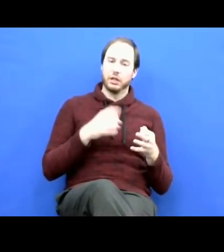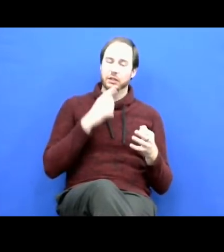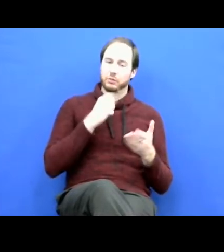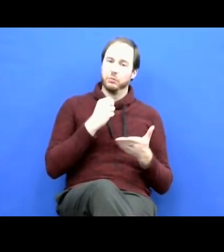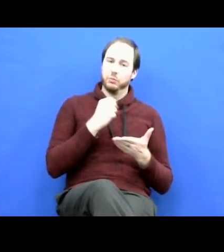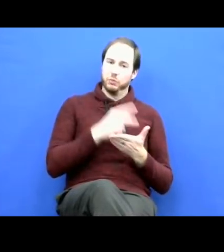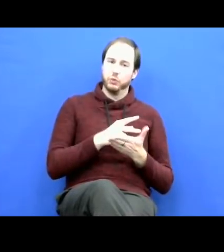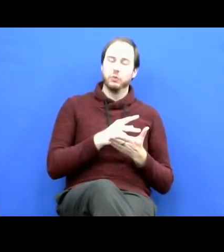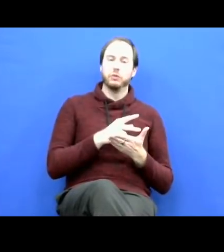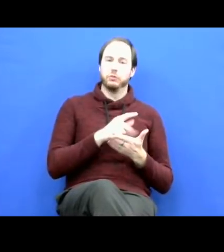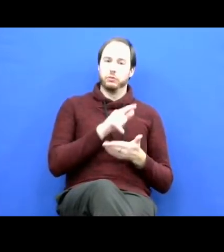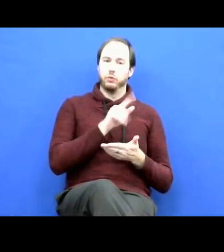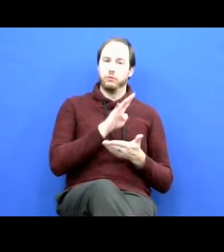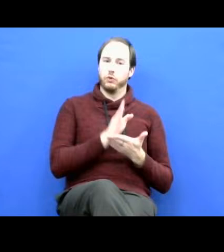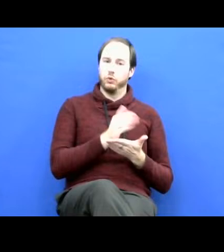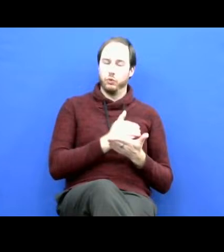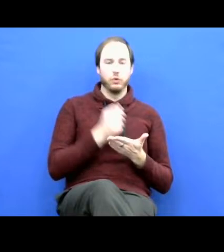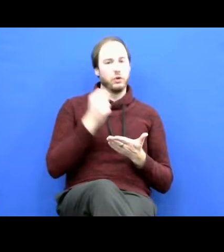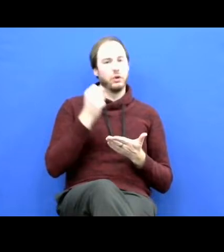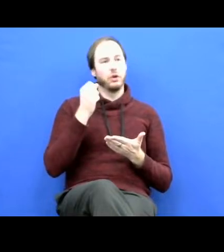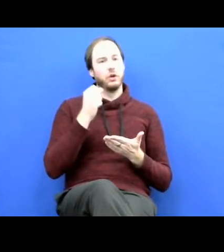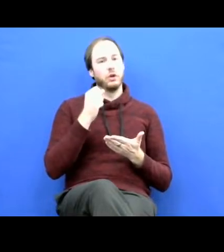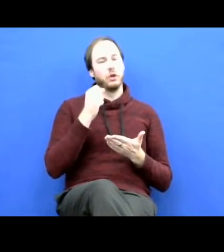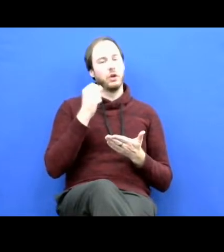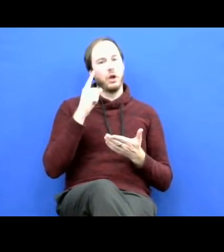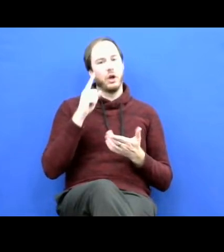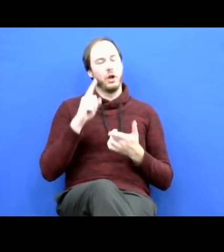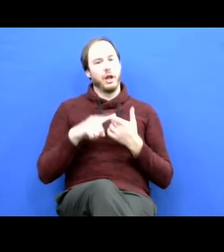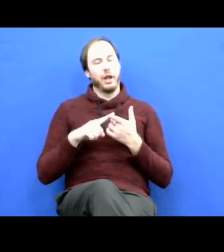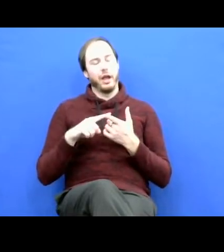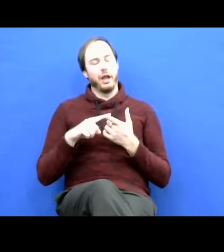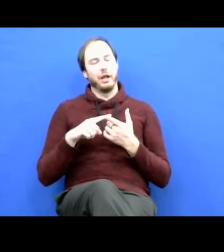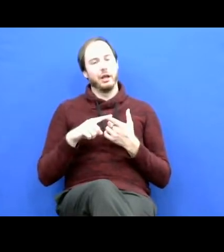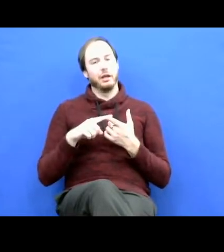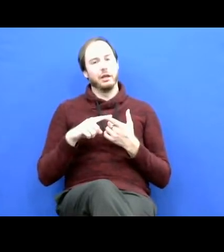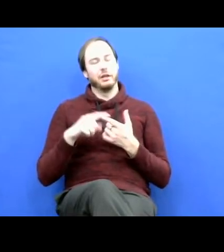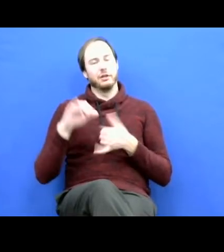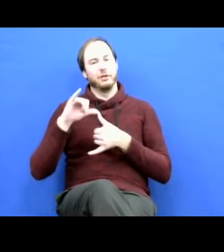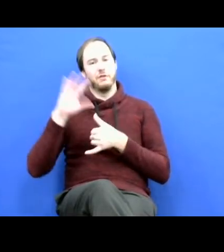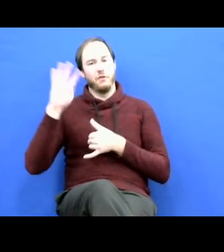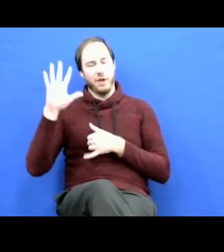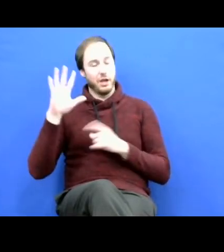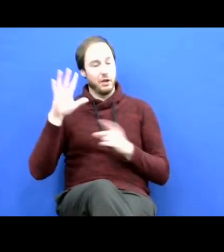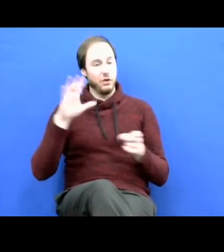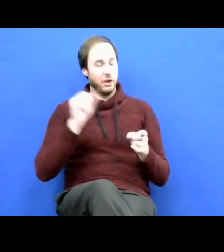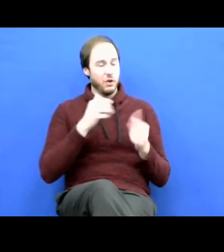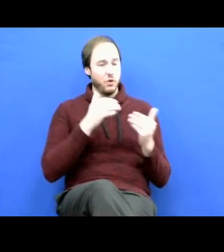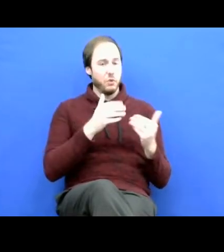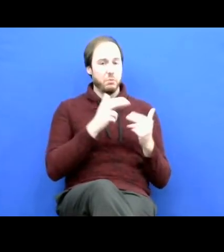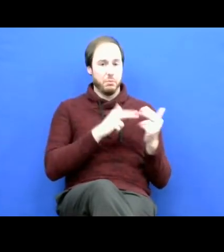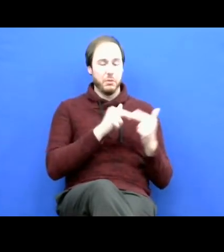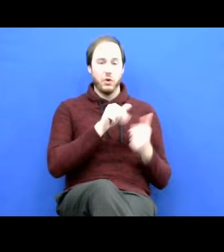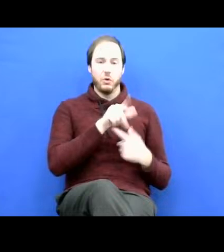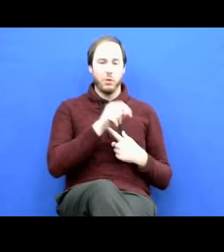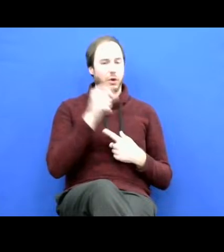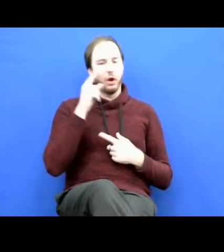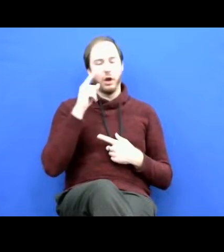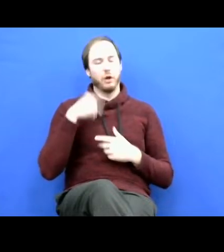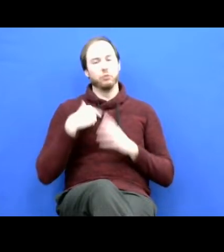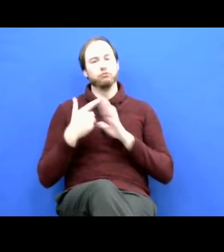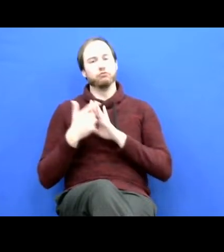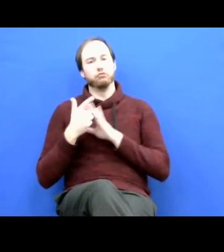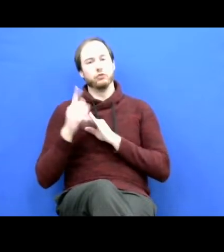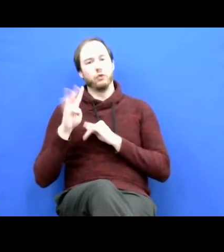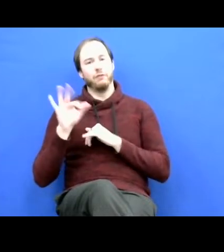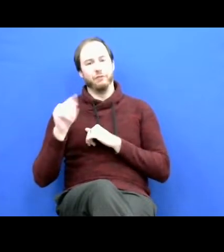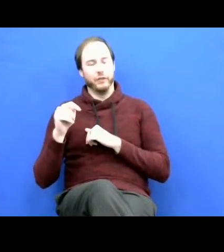approve 24, but not 45, meaning they can build the apartment complex, they just can't be 40 feet in